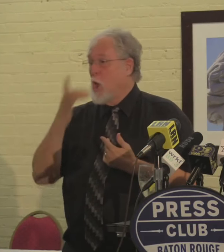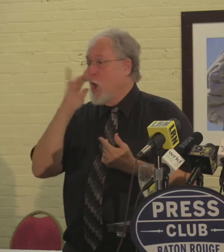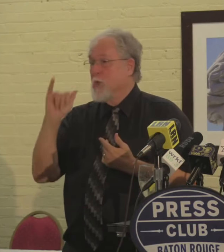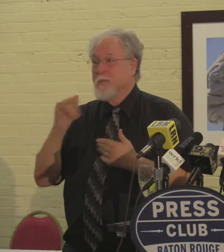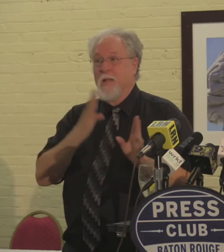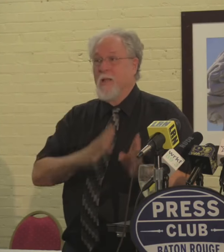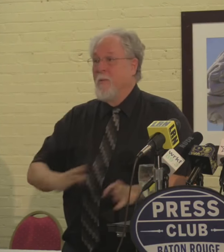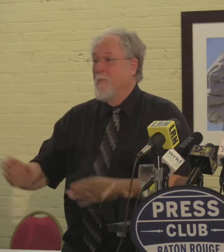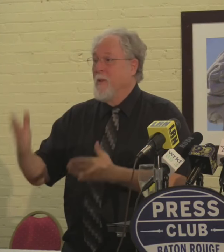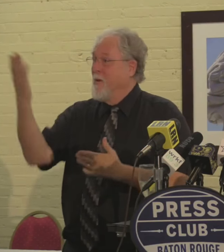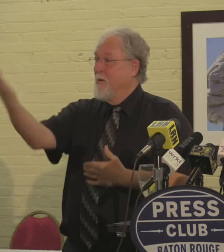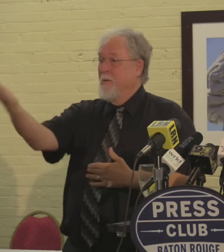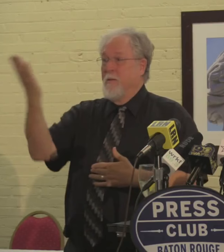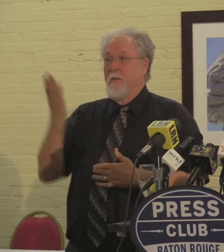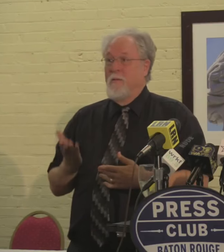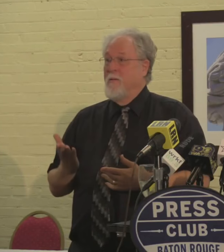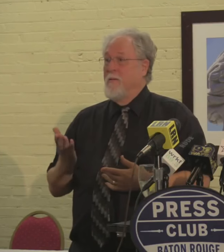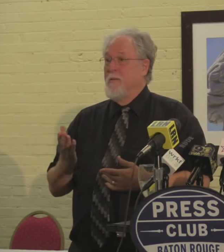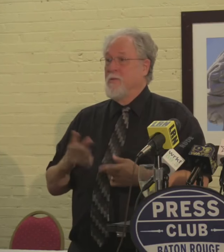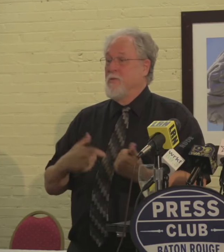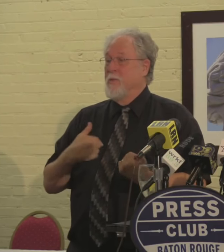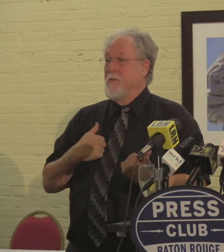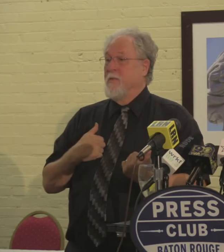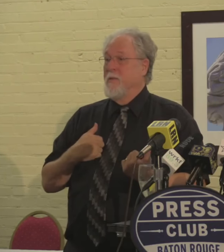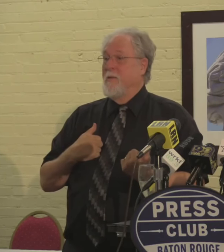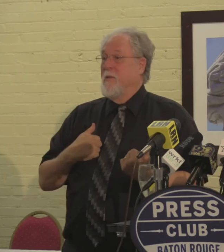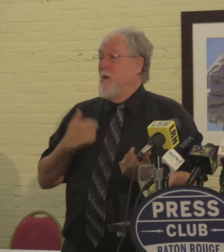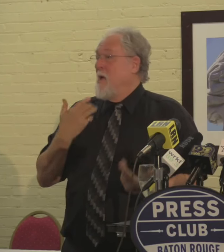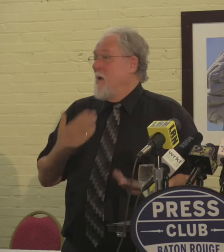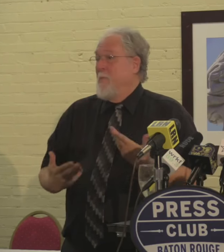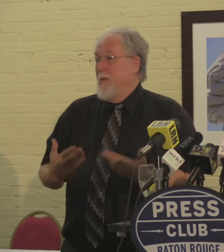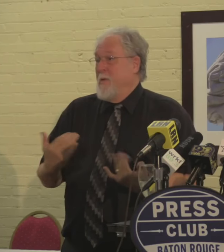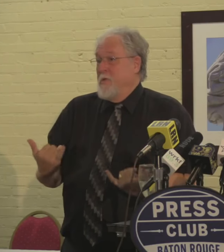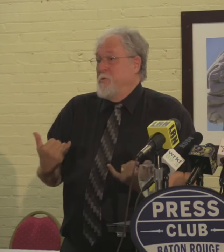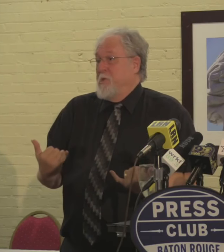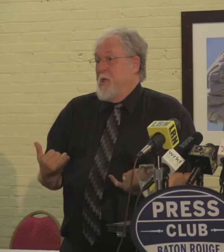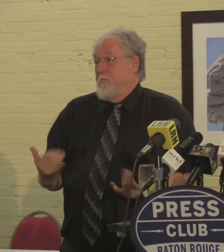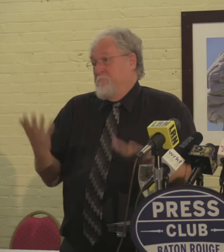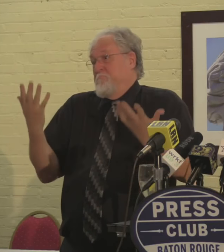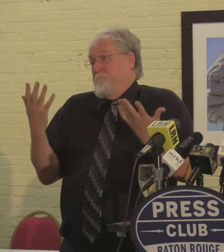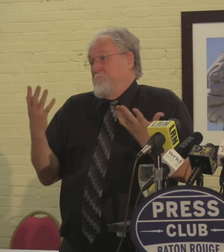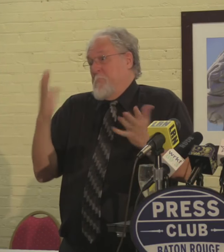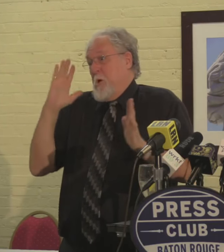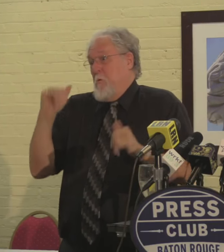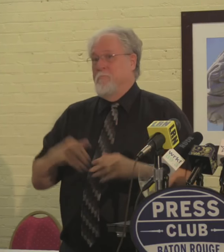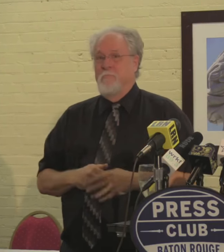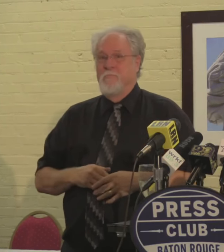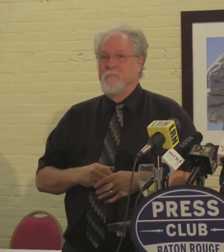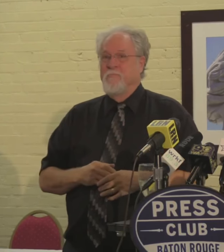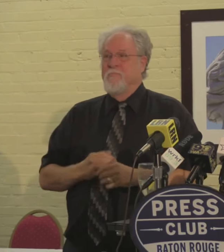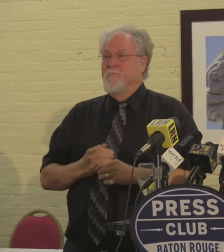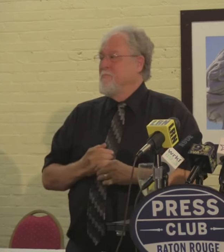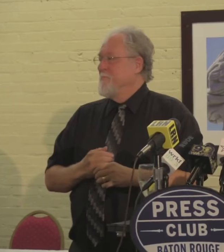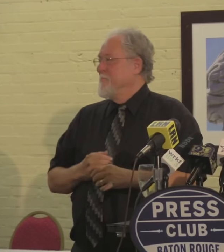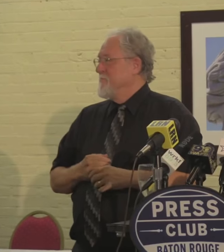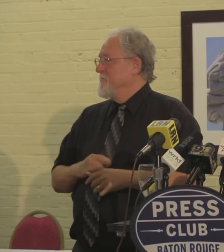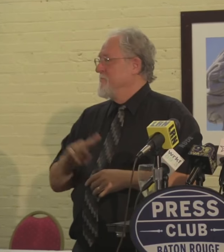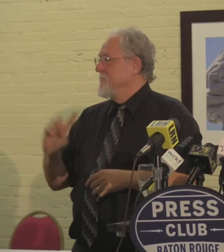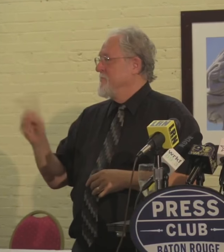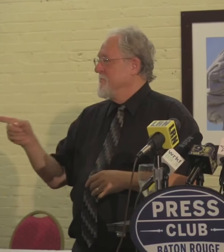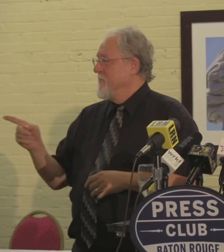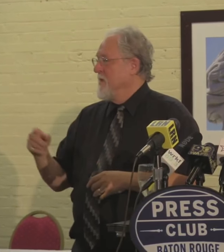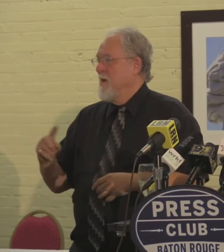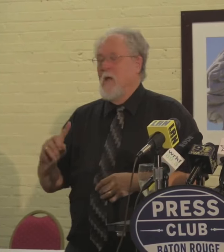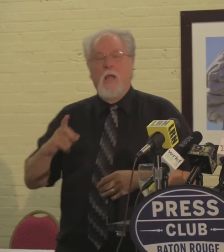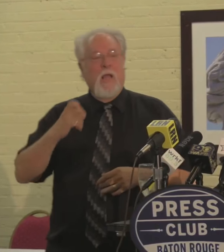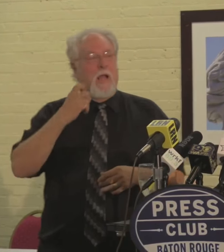a plan that has been proposed to me. Maybe today will be the day. I'm hopeful. Yes, ma'am.